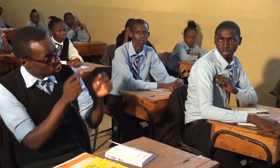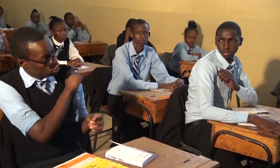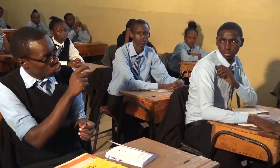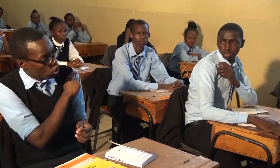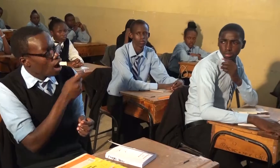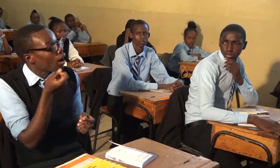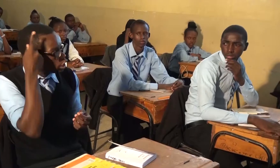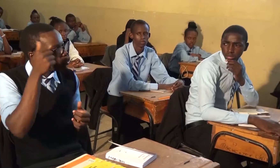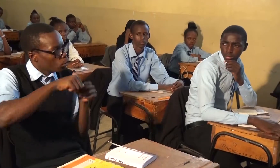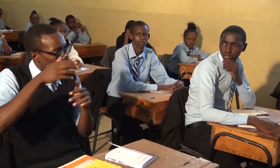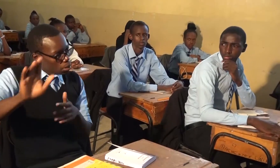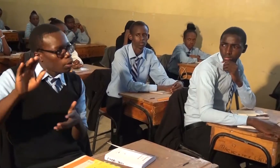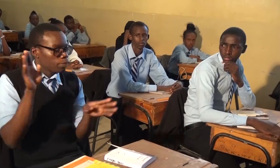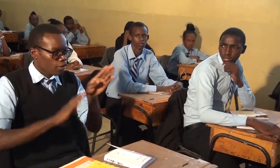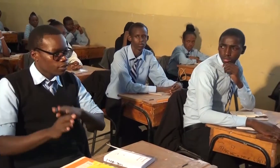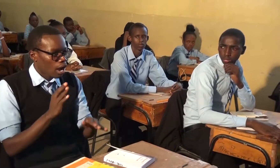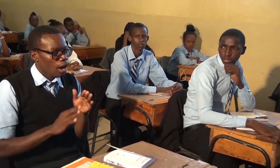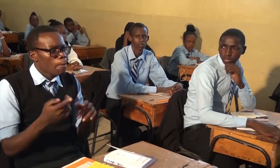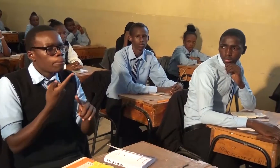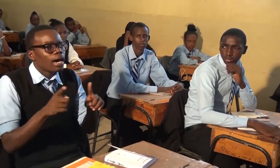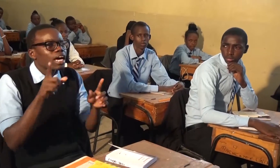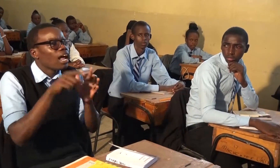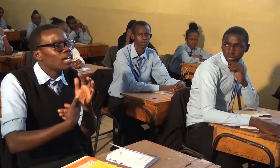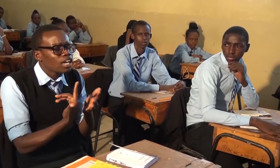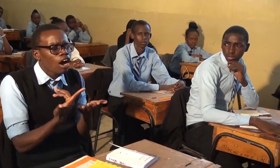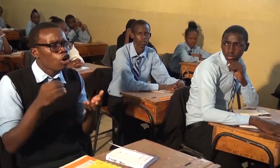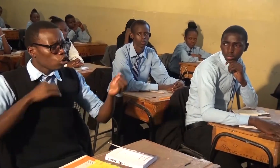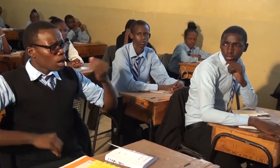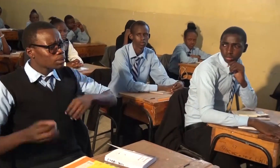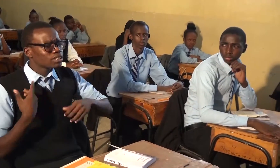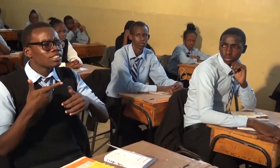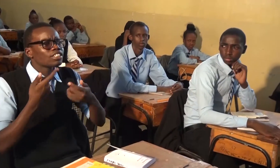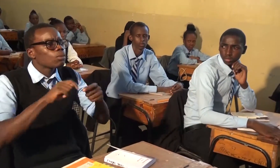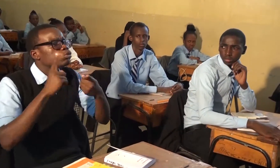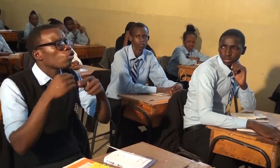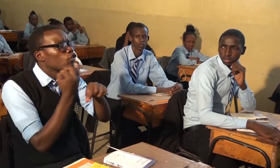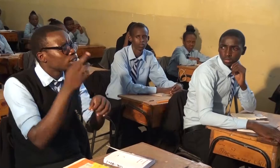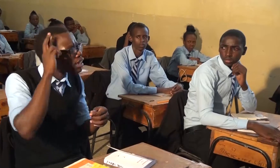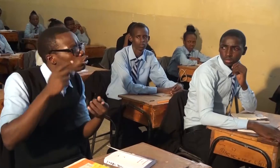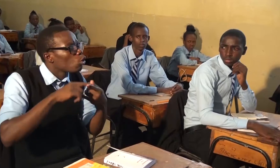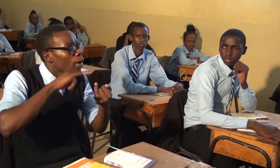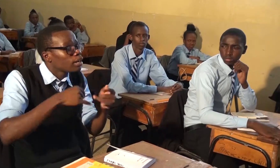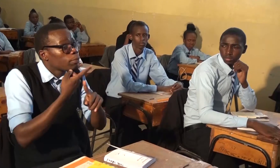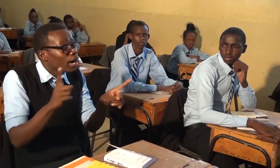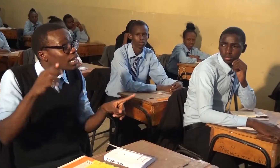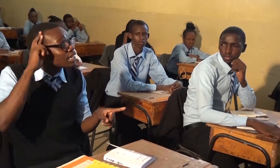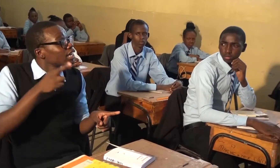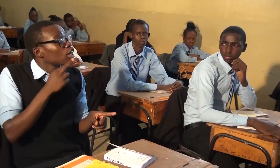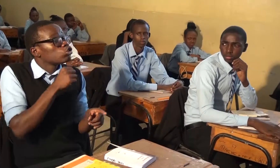You know, that's what my mom, they are fear. But I like to grab it, get to put it to my part, get it up with